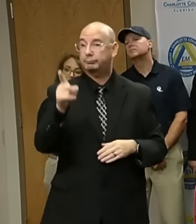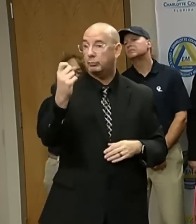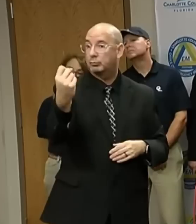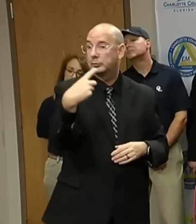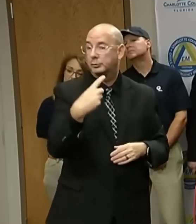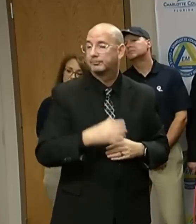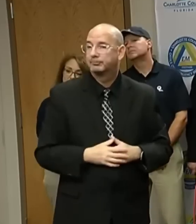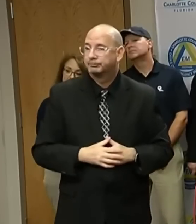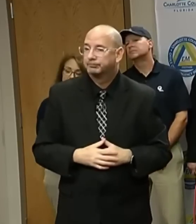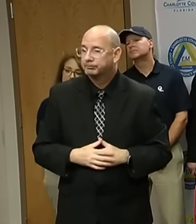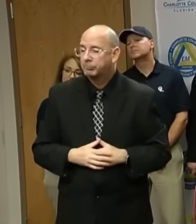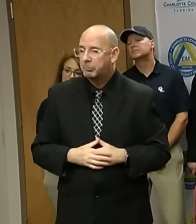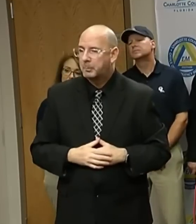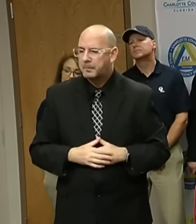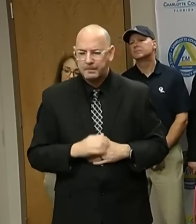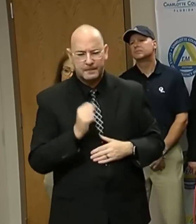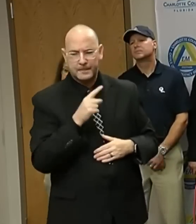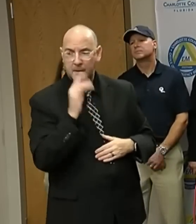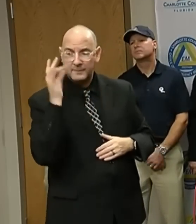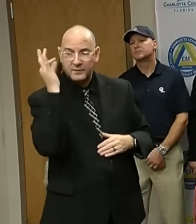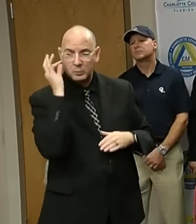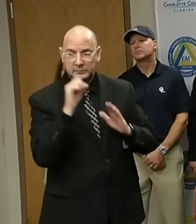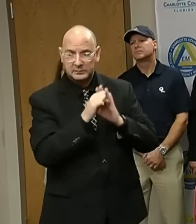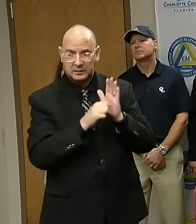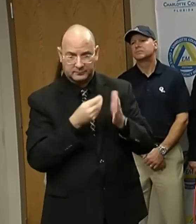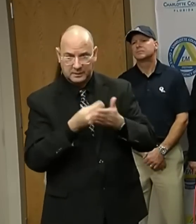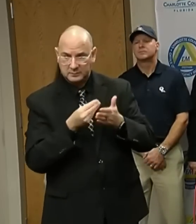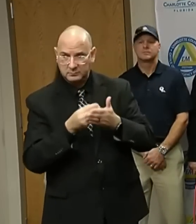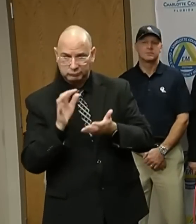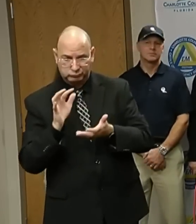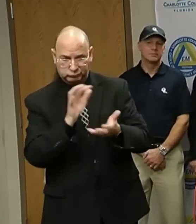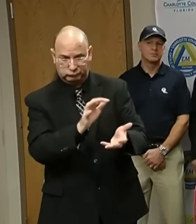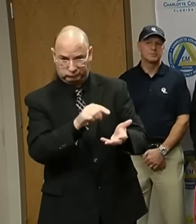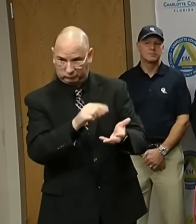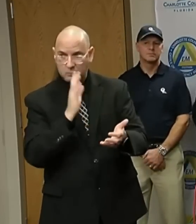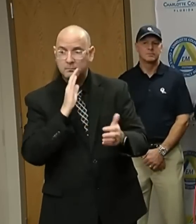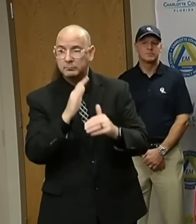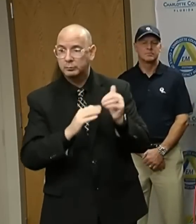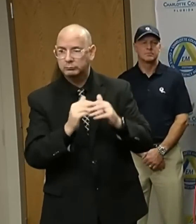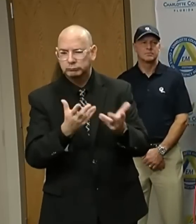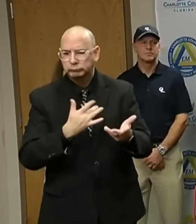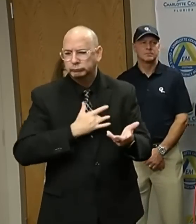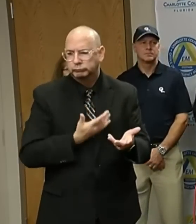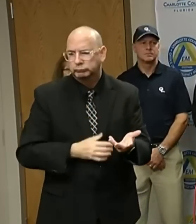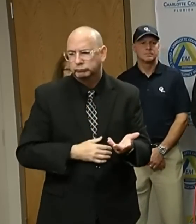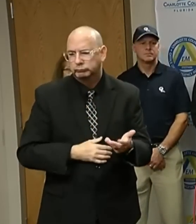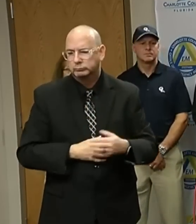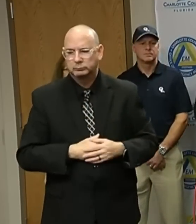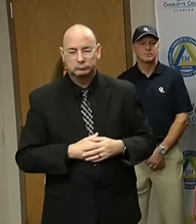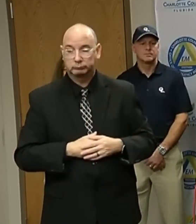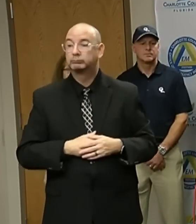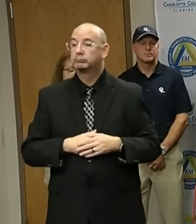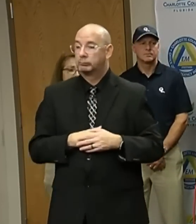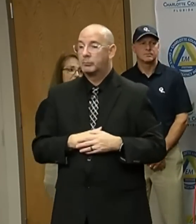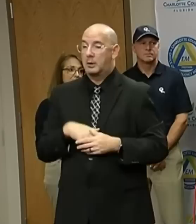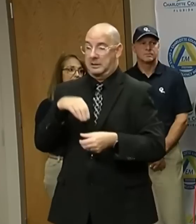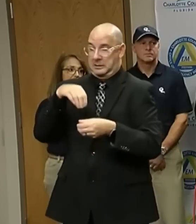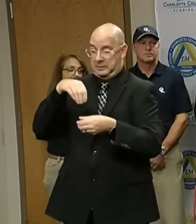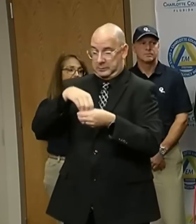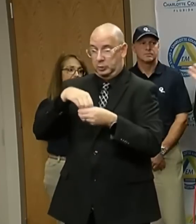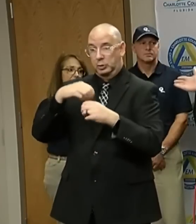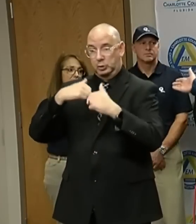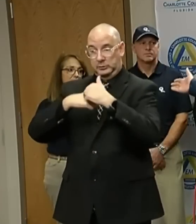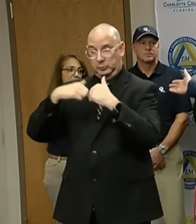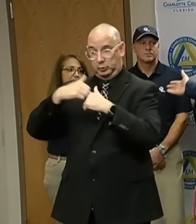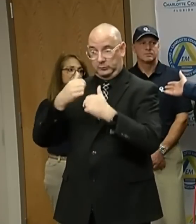are some of the federal and state funds available to make that happen, to kind of speed this up? Well, in terms of infrastructure, I think, Kevin